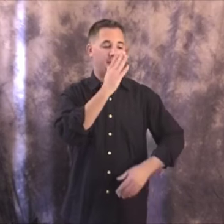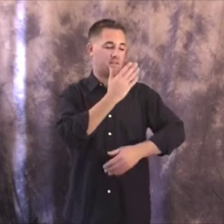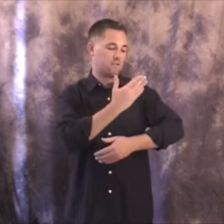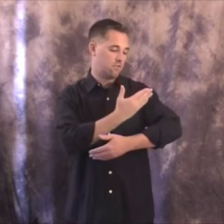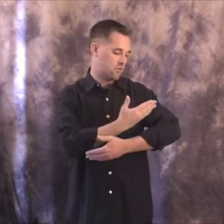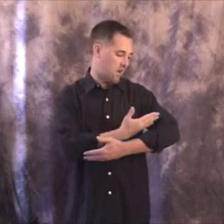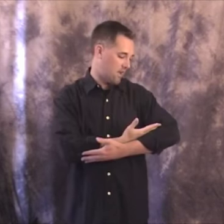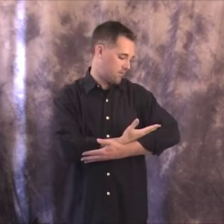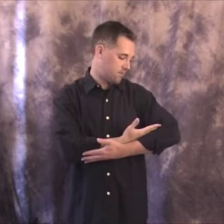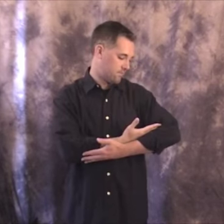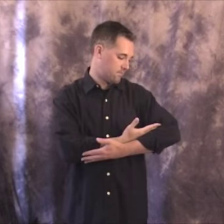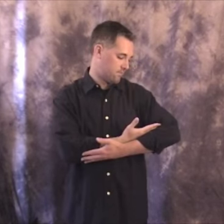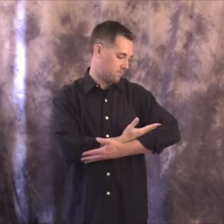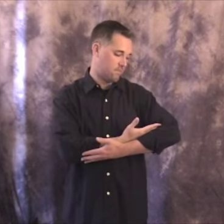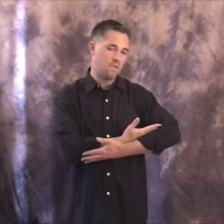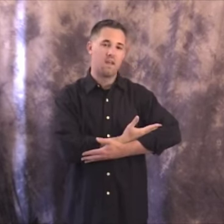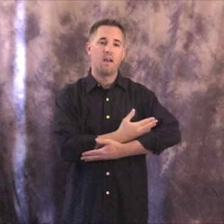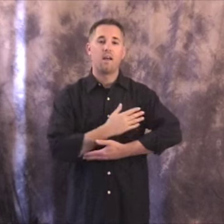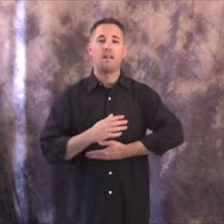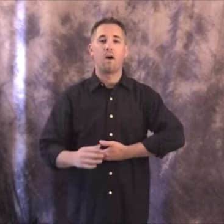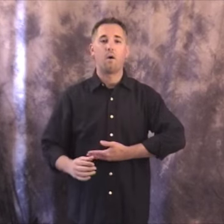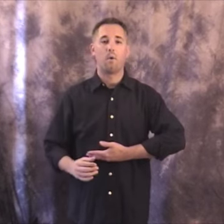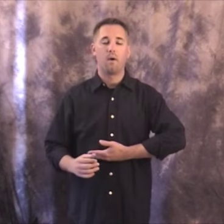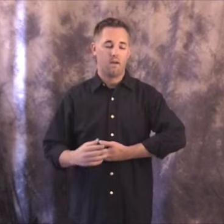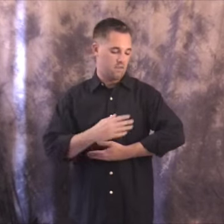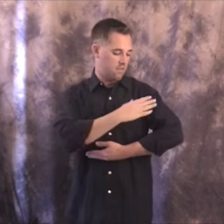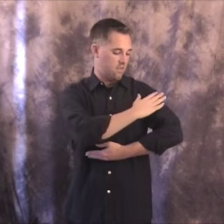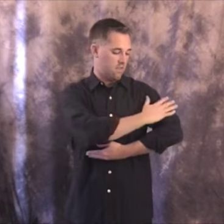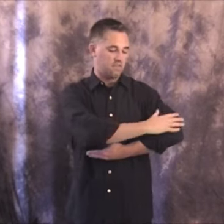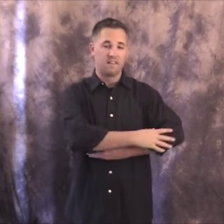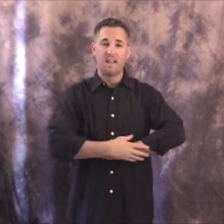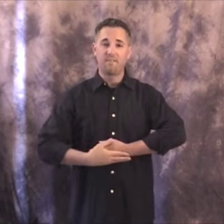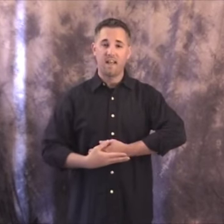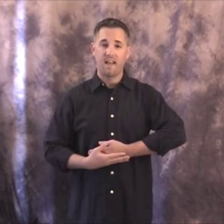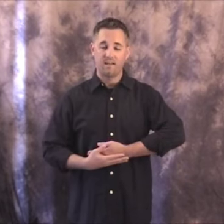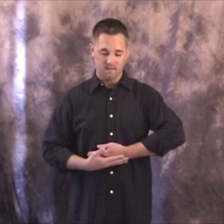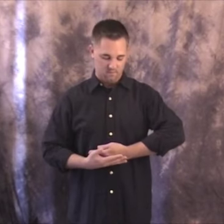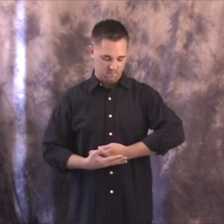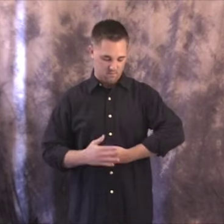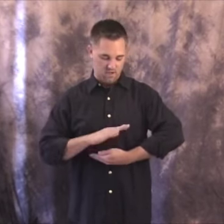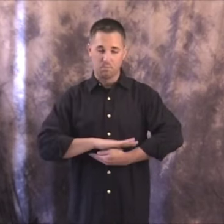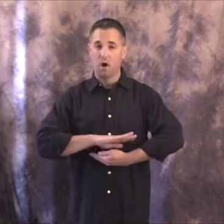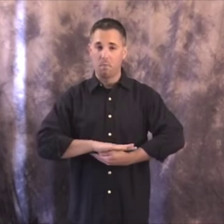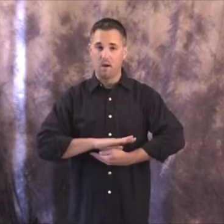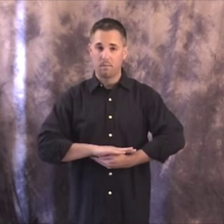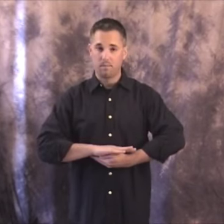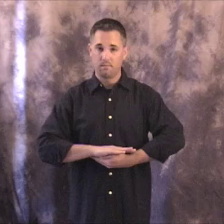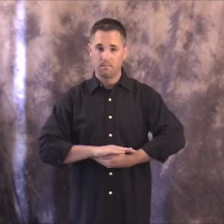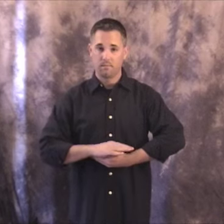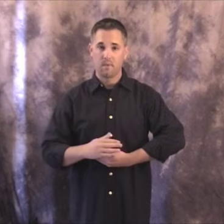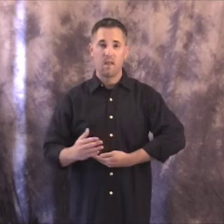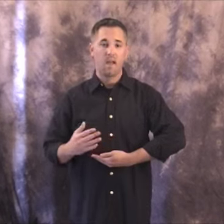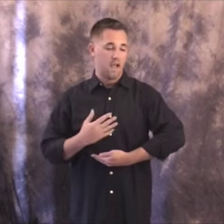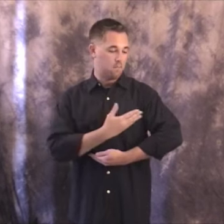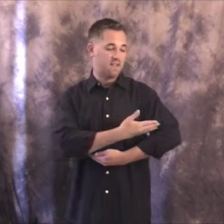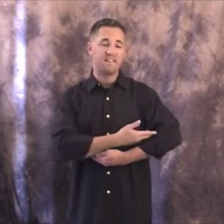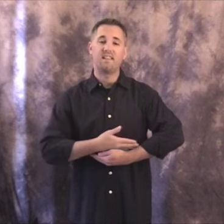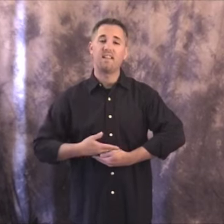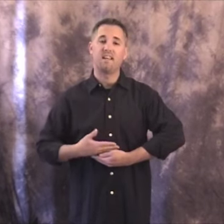and child. Now, the left hand is palm up, and basically it's